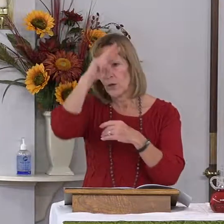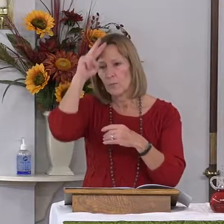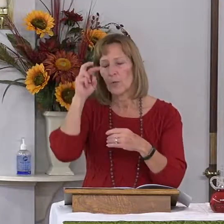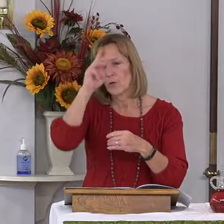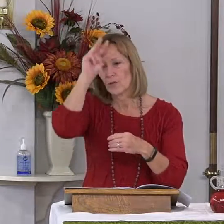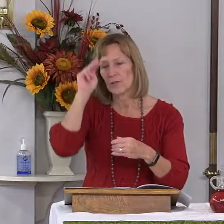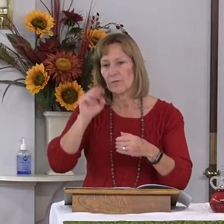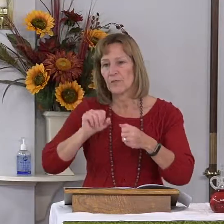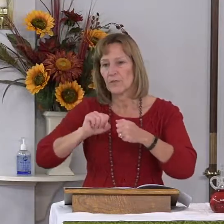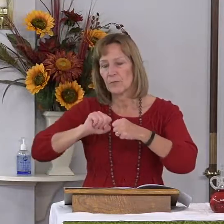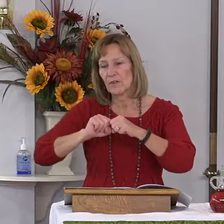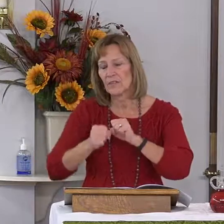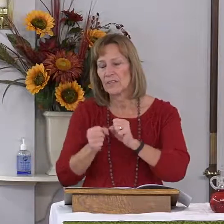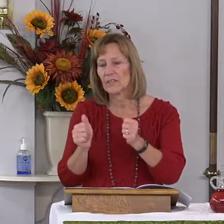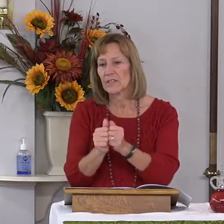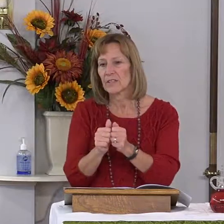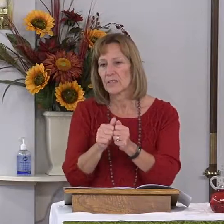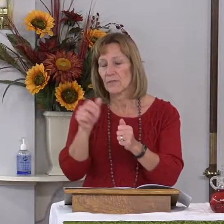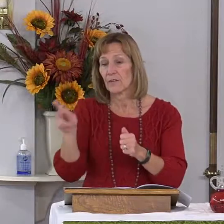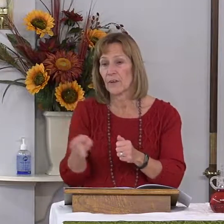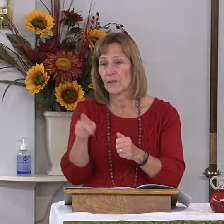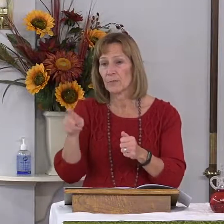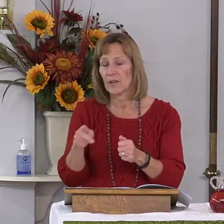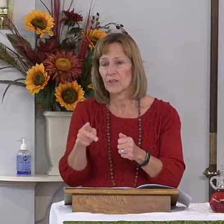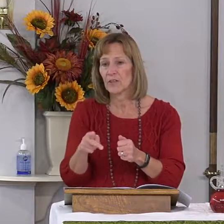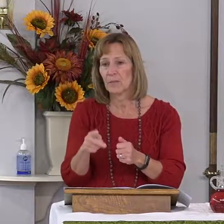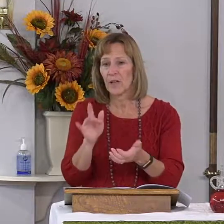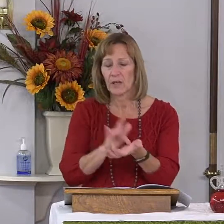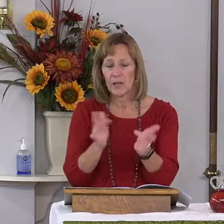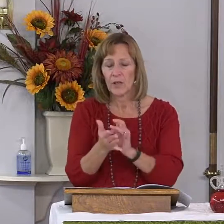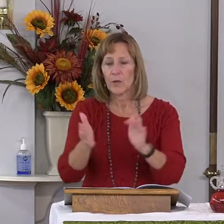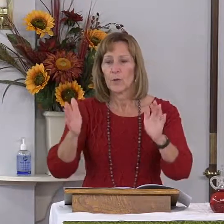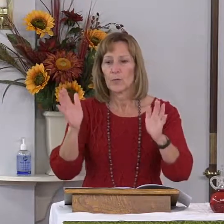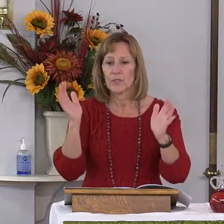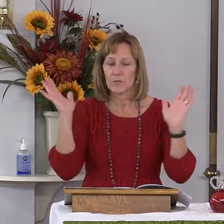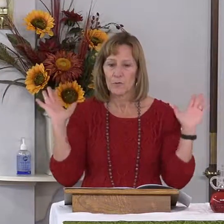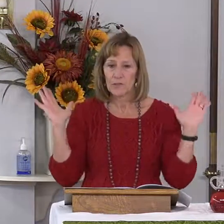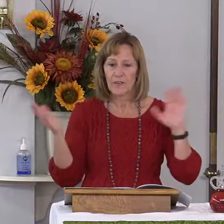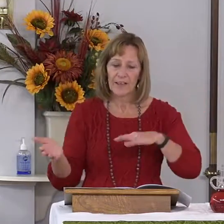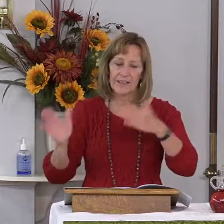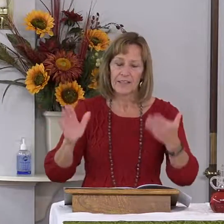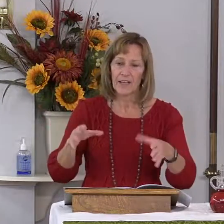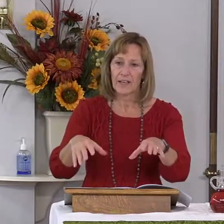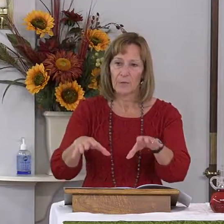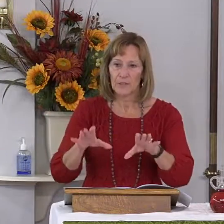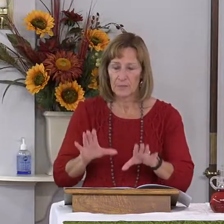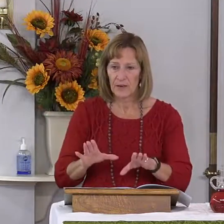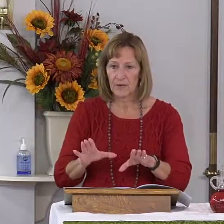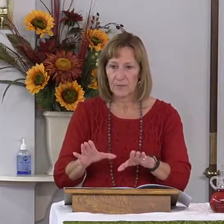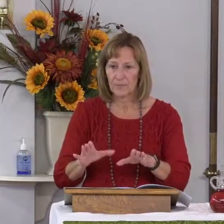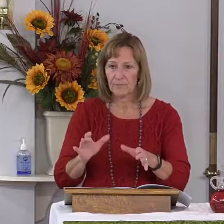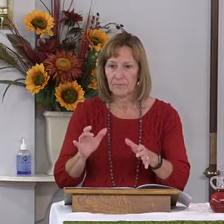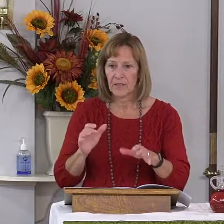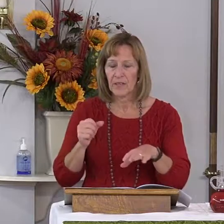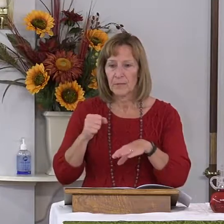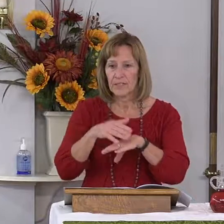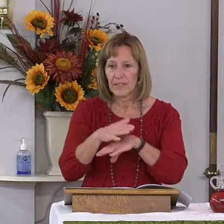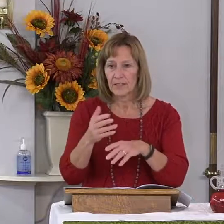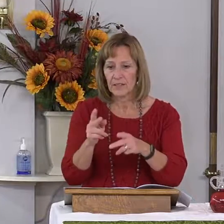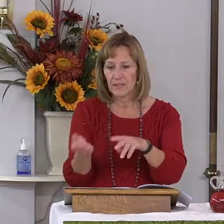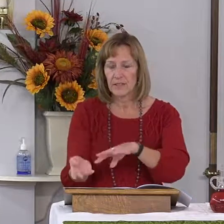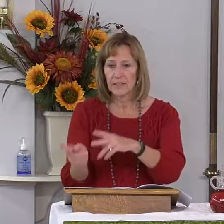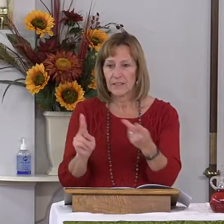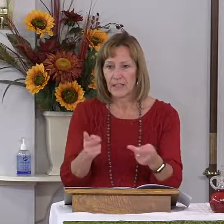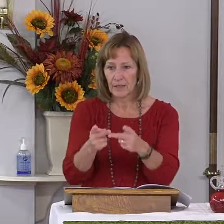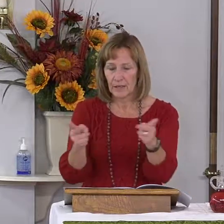Spirit, born of the Virgin Mary, suffered under Pontius Pilate, was crucified, died, and was buried. He